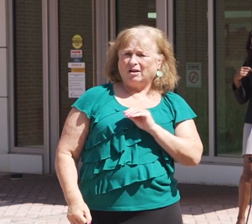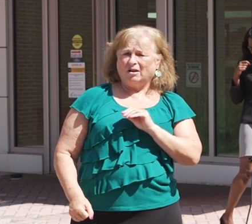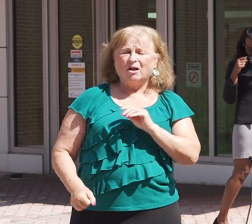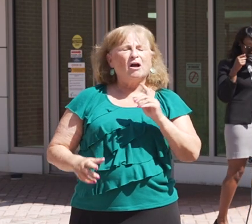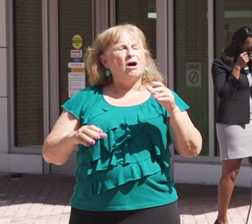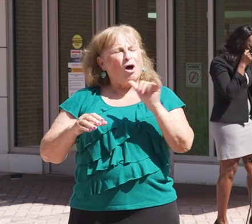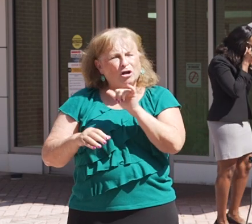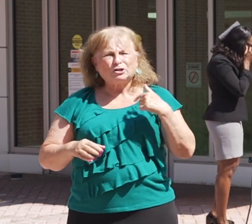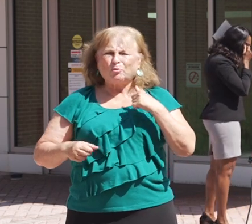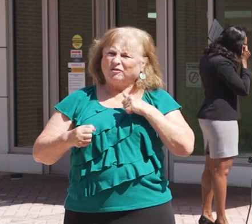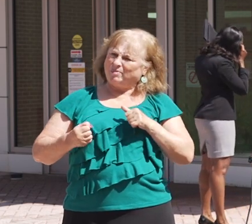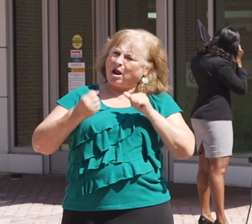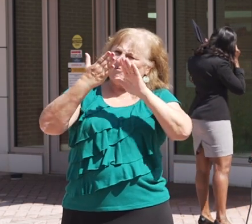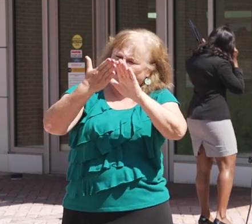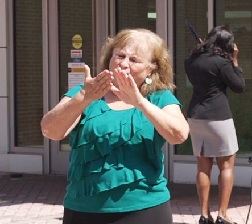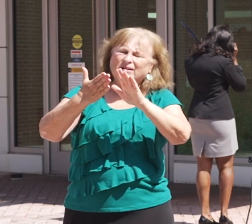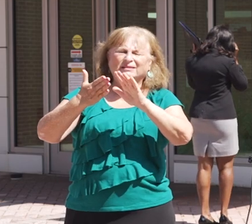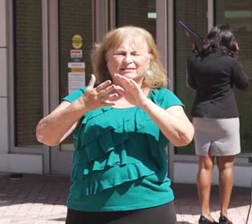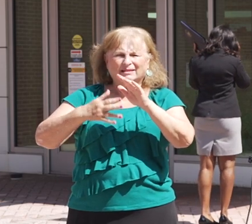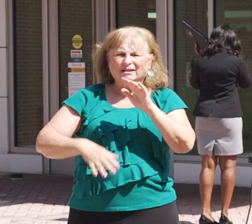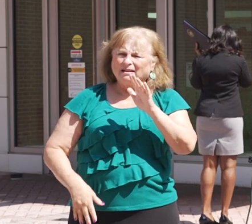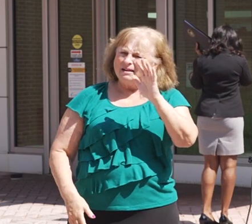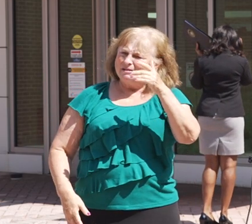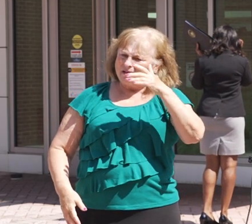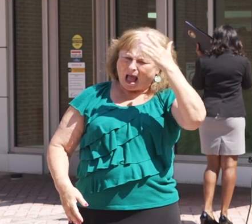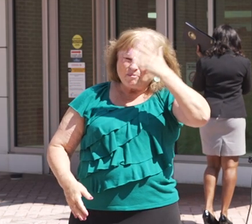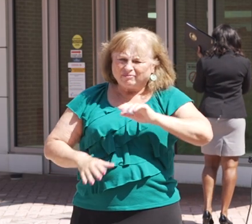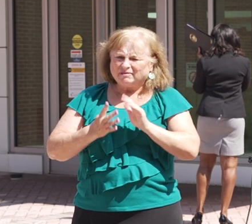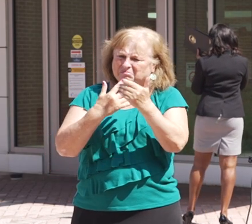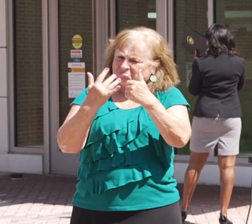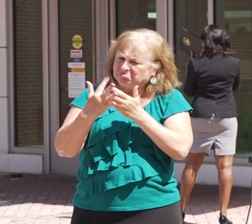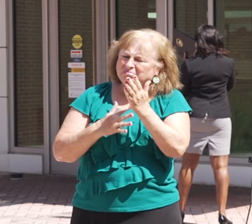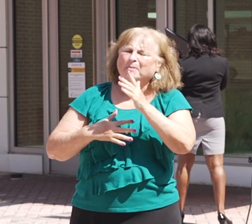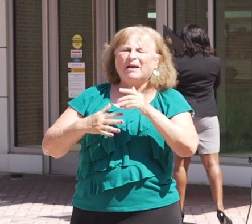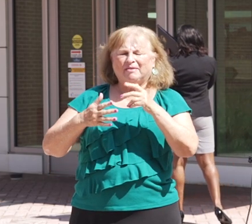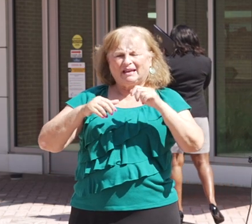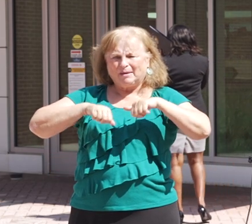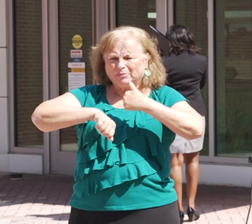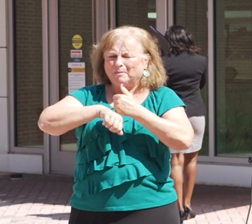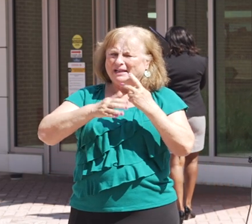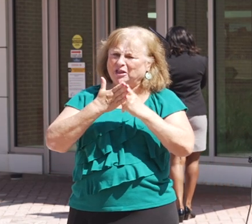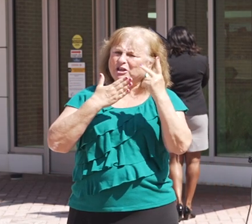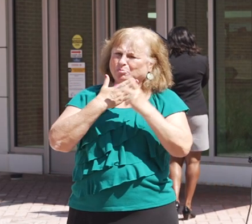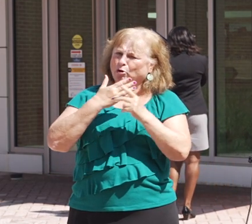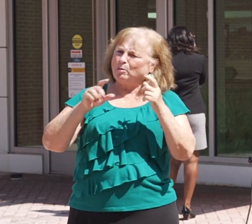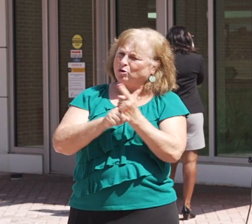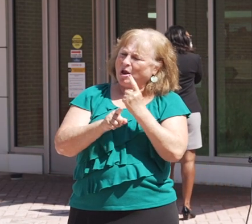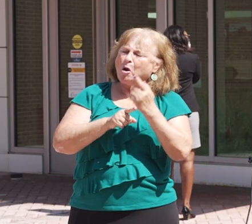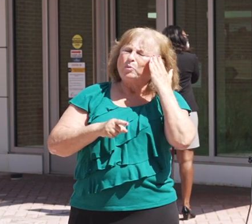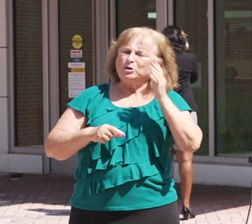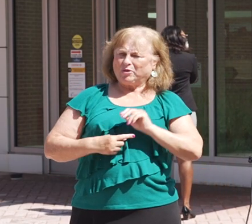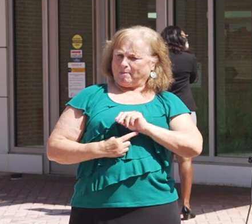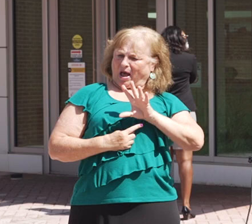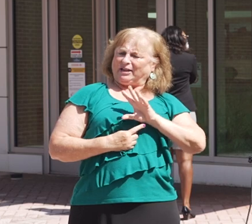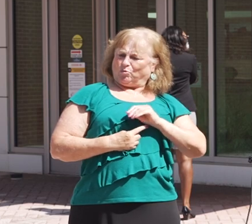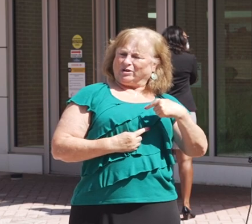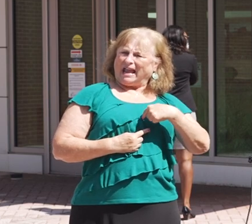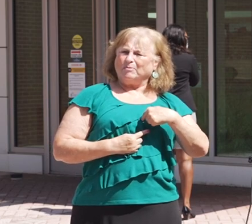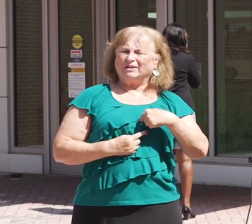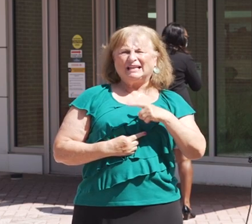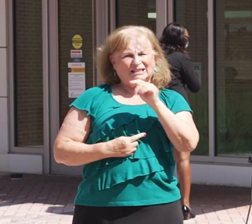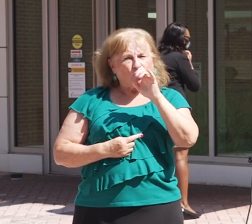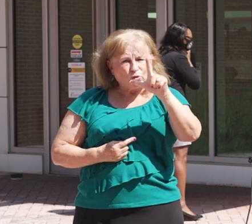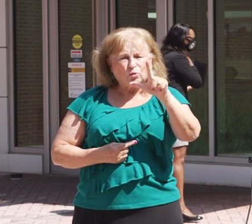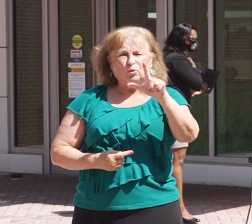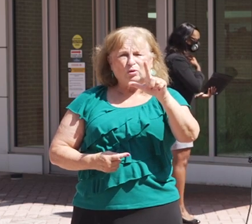we've been upfront about the costs associated with implementing this program correctly. We know that body-worn camera is a